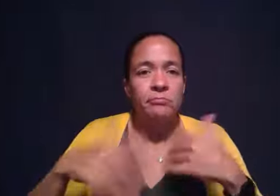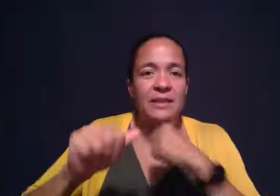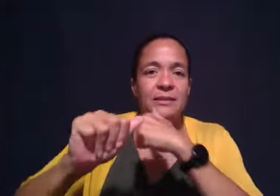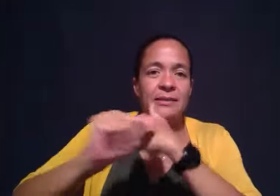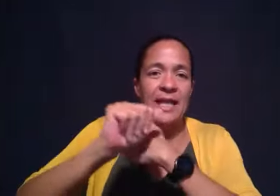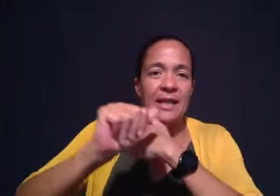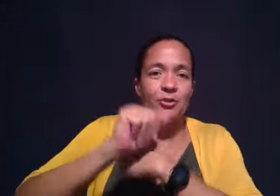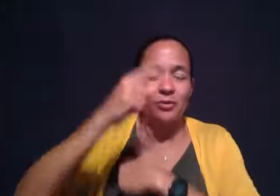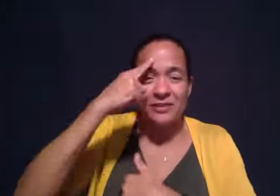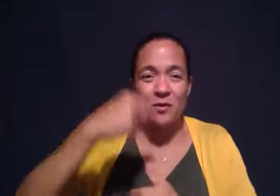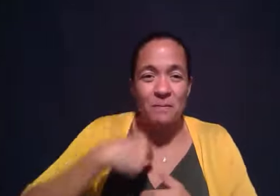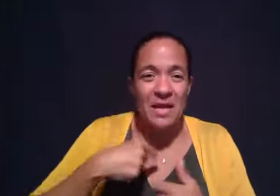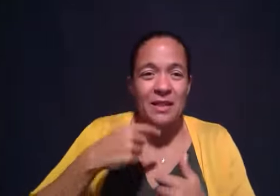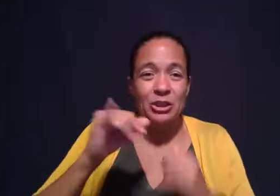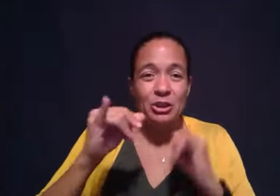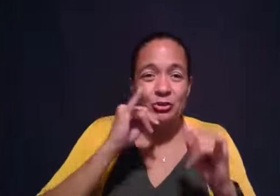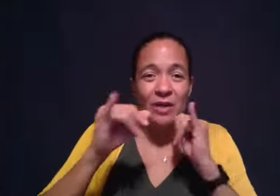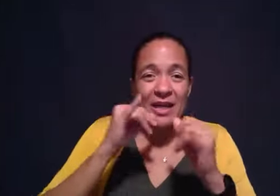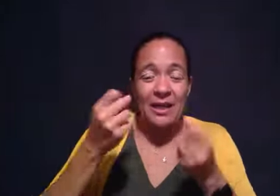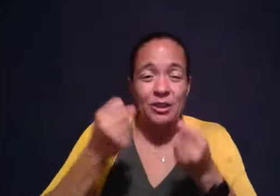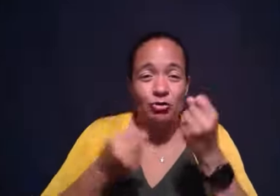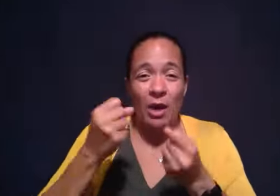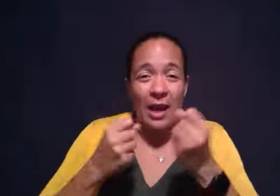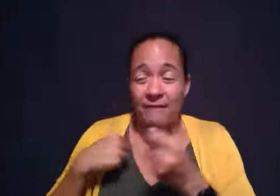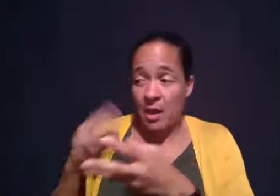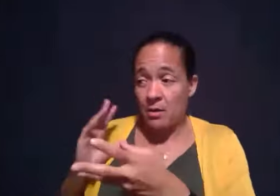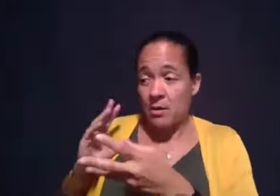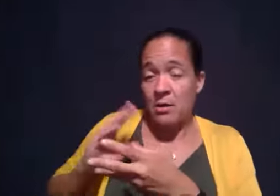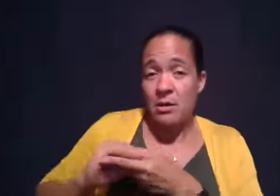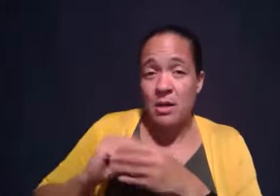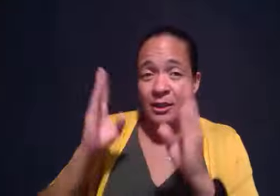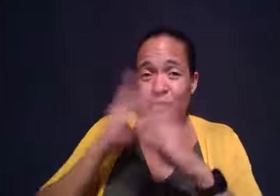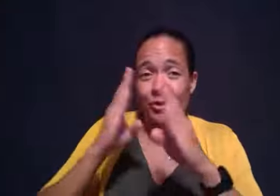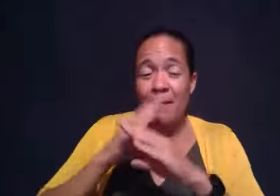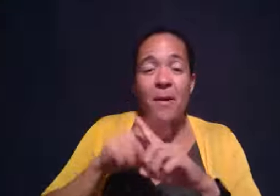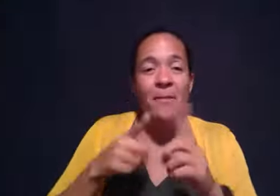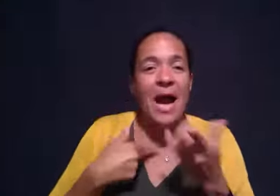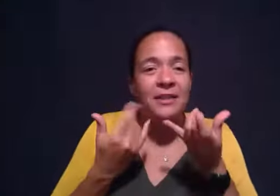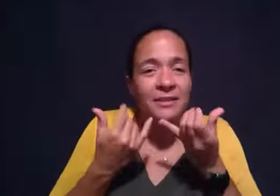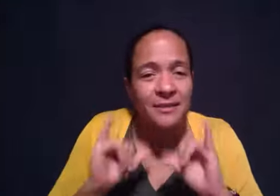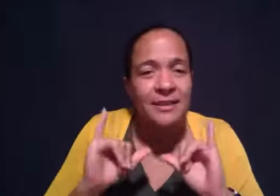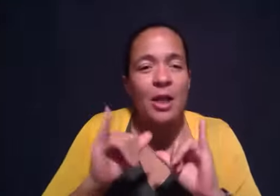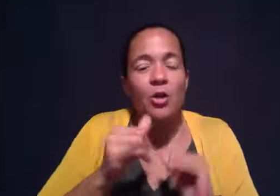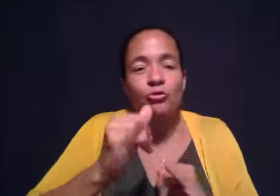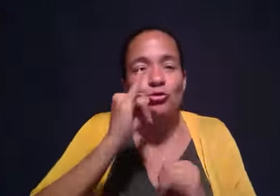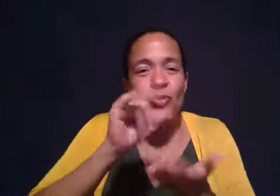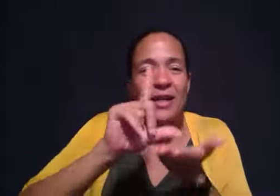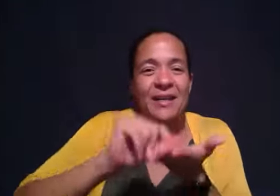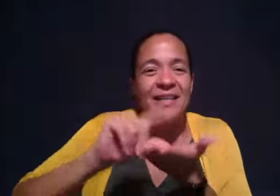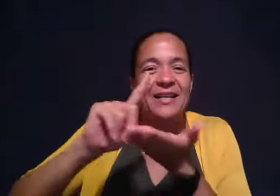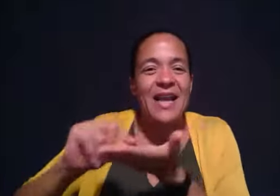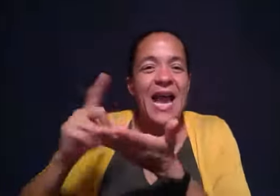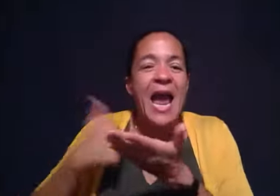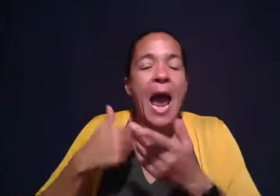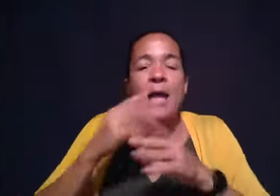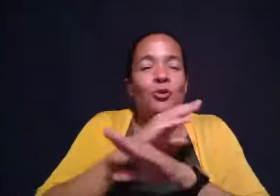was in all this trouble. And yet I drank, and I don't remember making that decision because I don't have